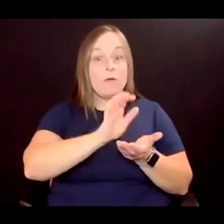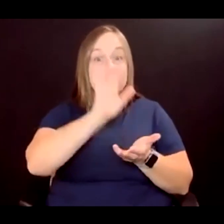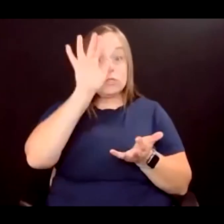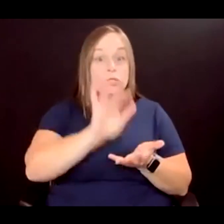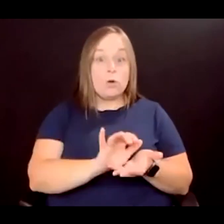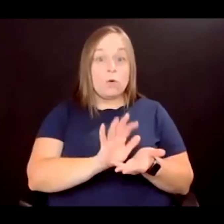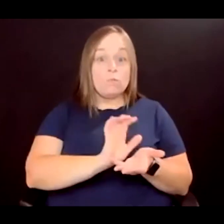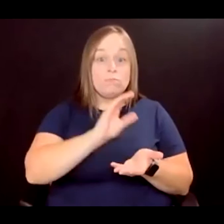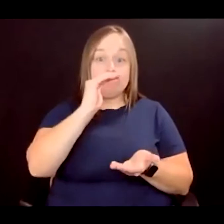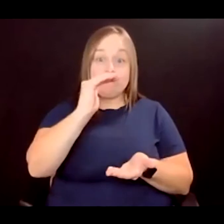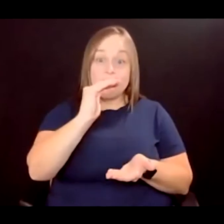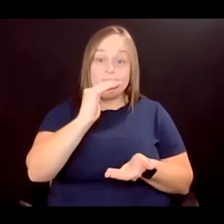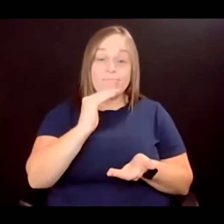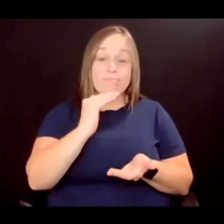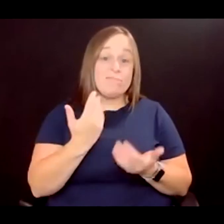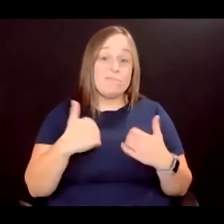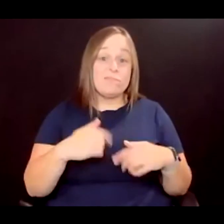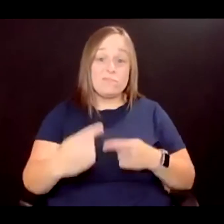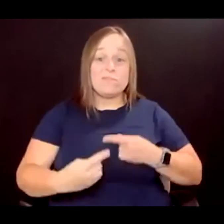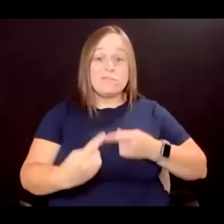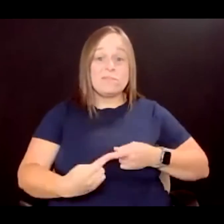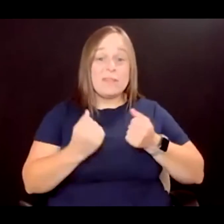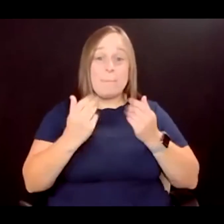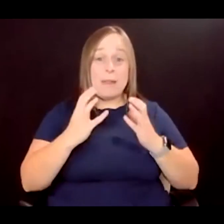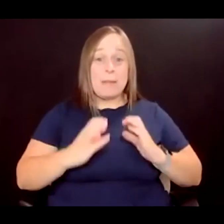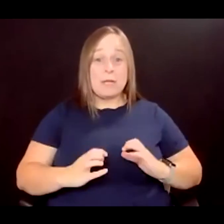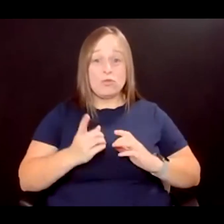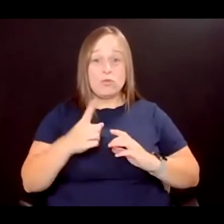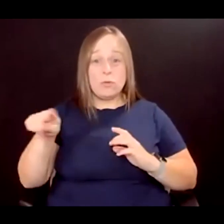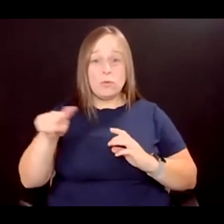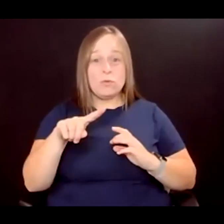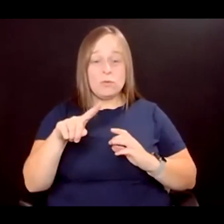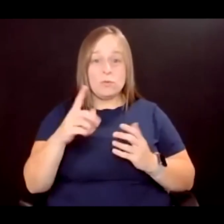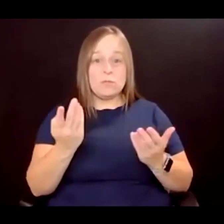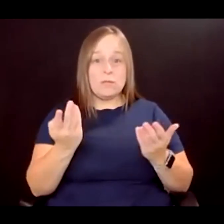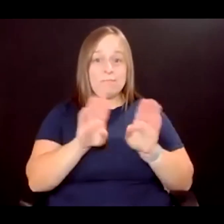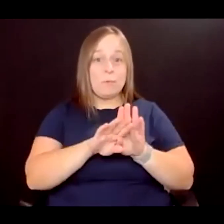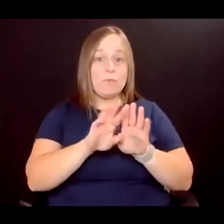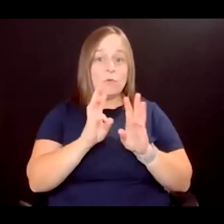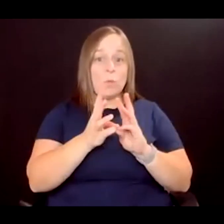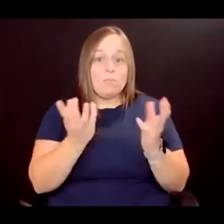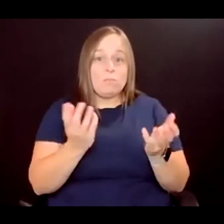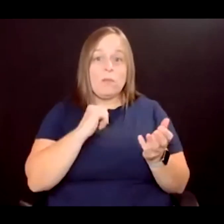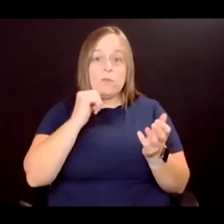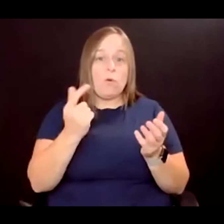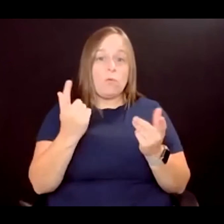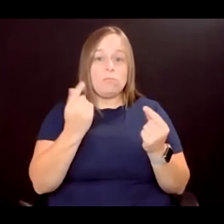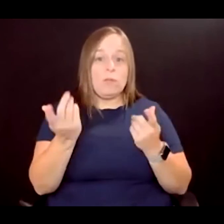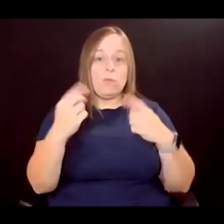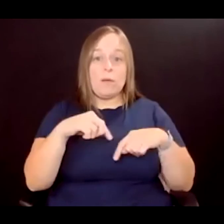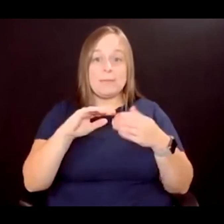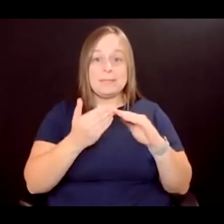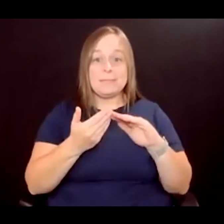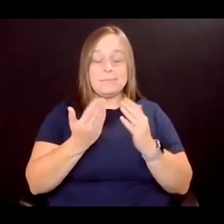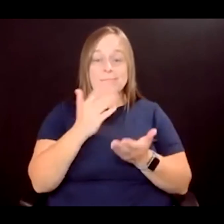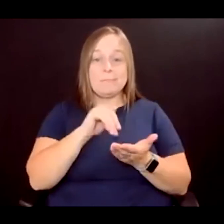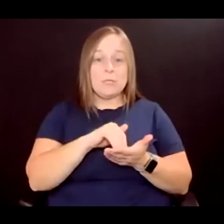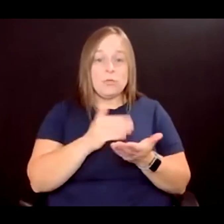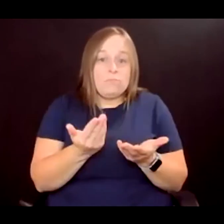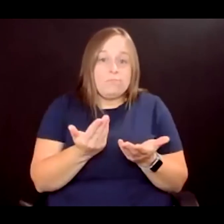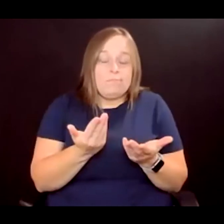concern and problems with the app. Okay. And usually it's, in my experience, it's been quick to